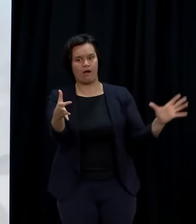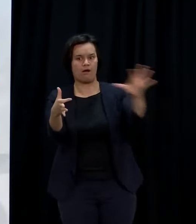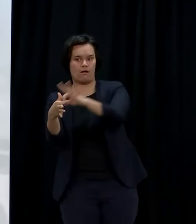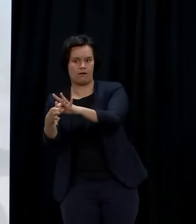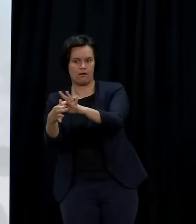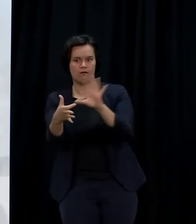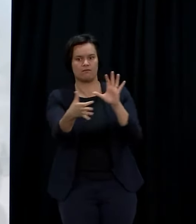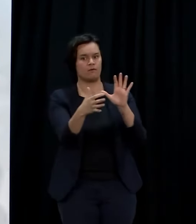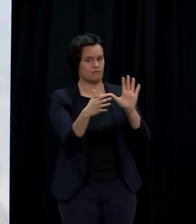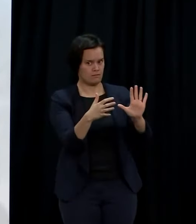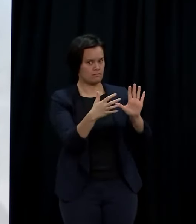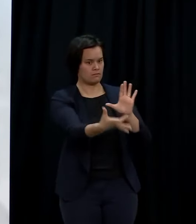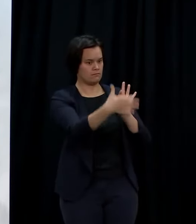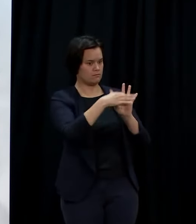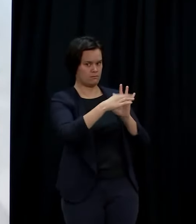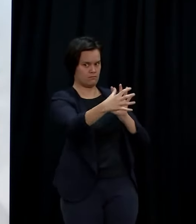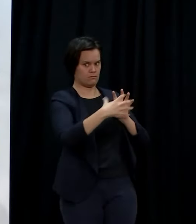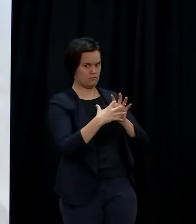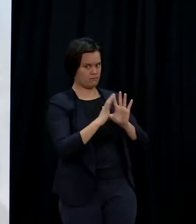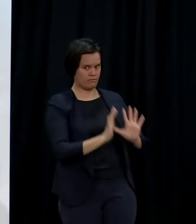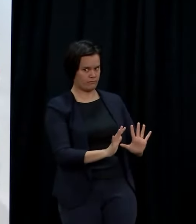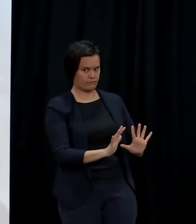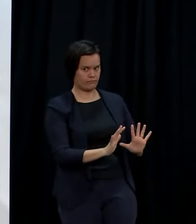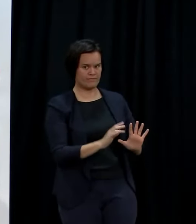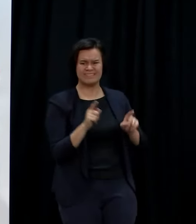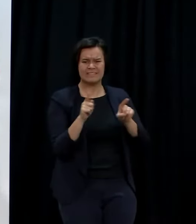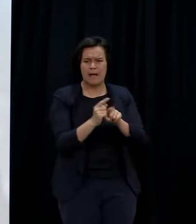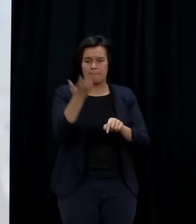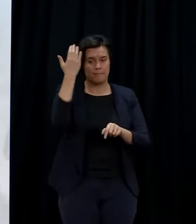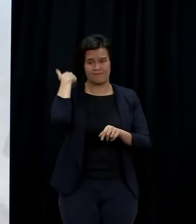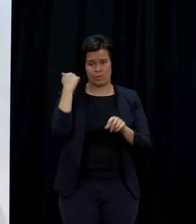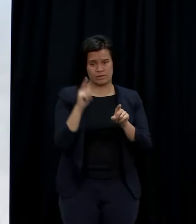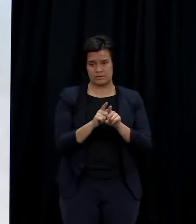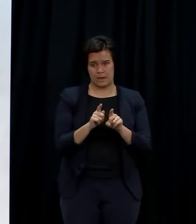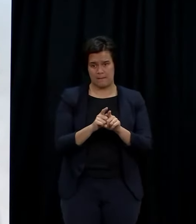they're the same settings that we've had in the past.